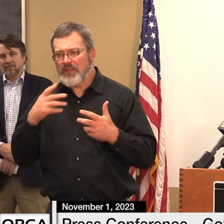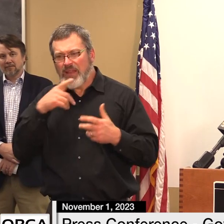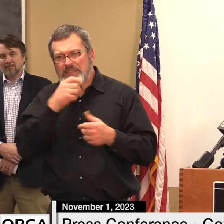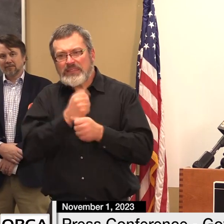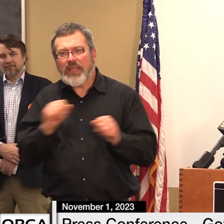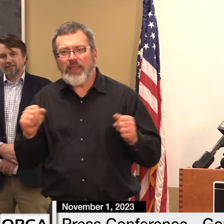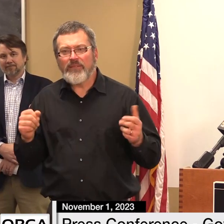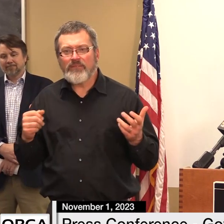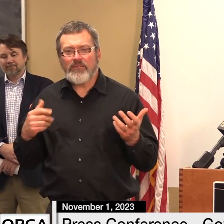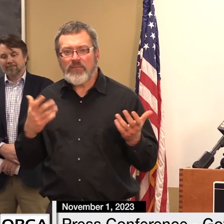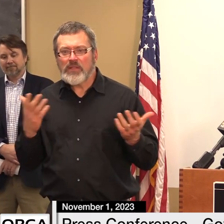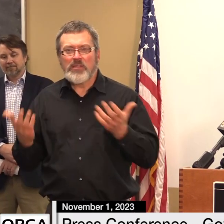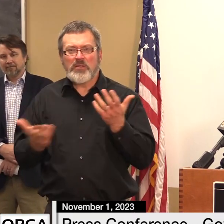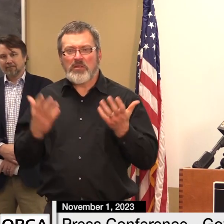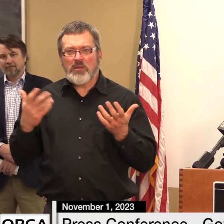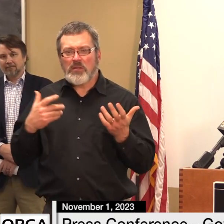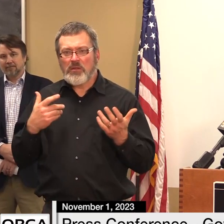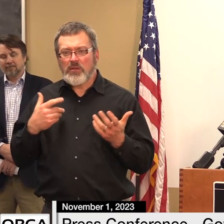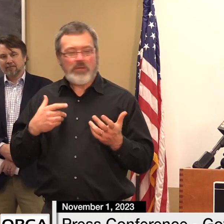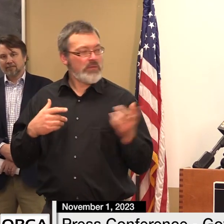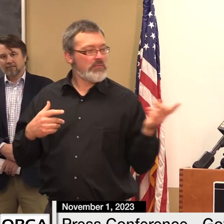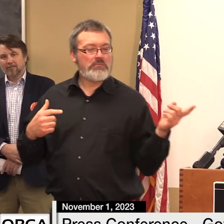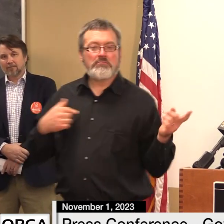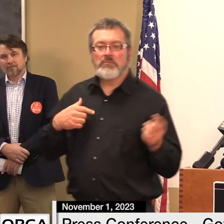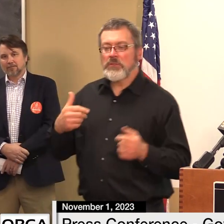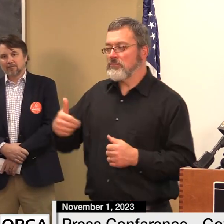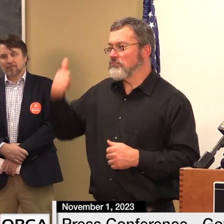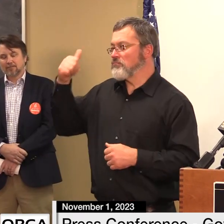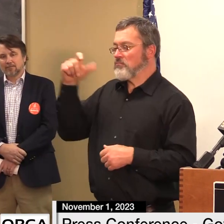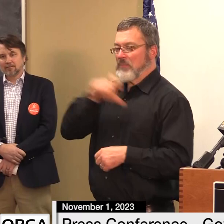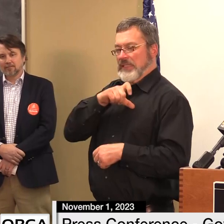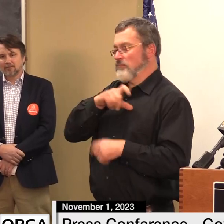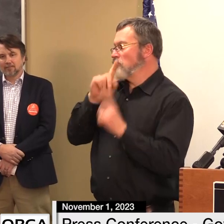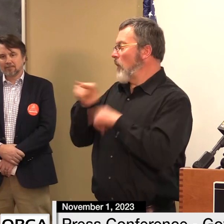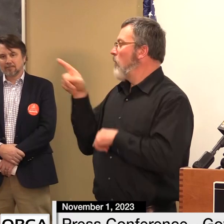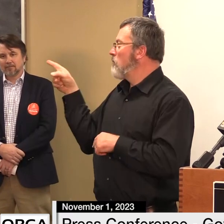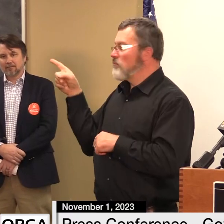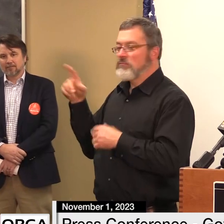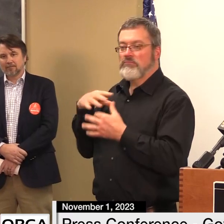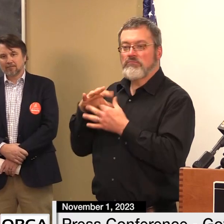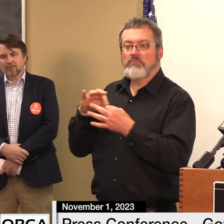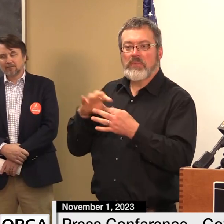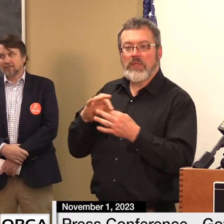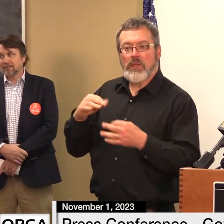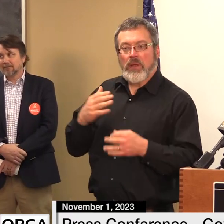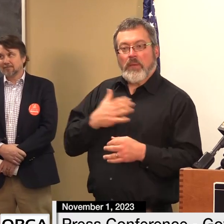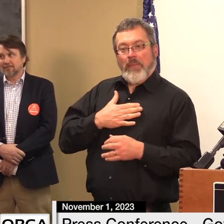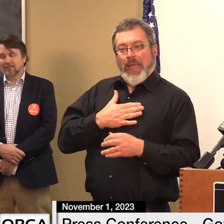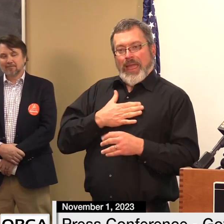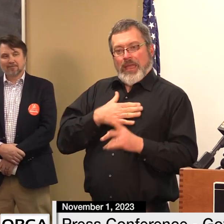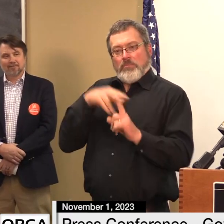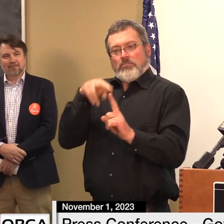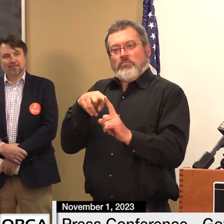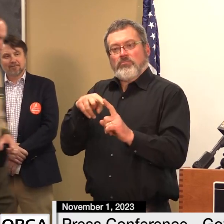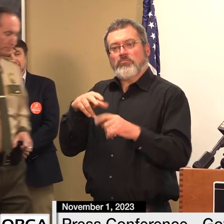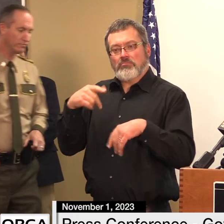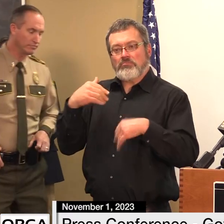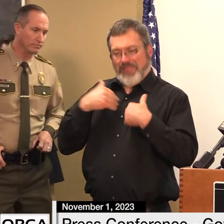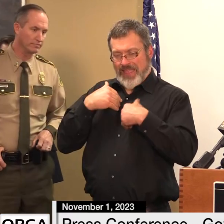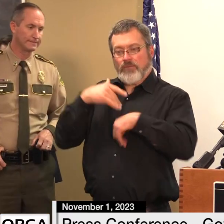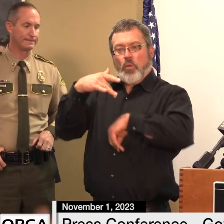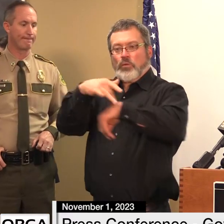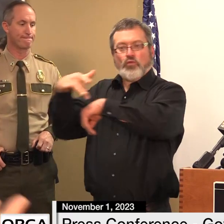I'll let Colonel answer this one, but from my standpoint, again, this is about resources, and we have